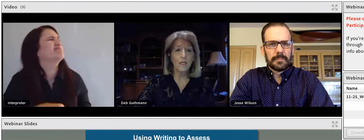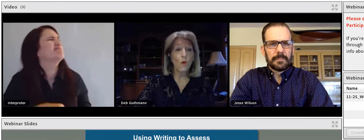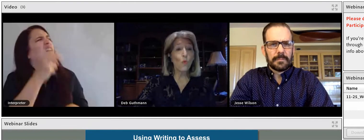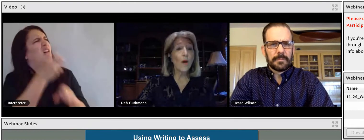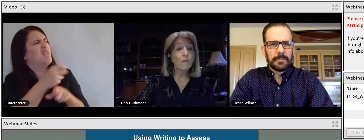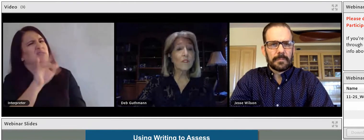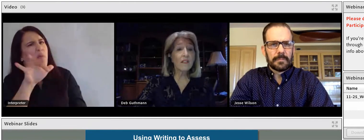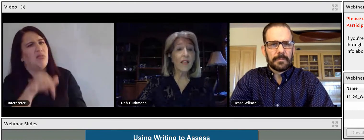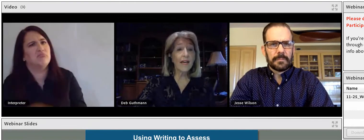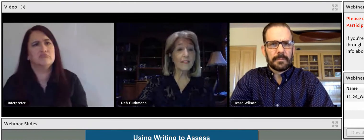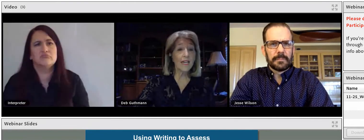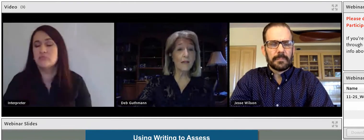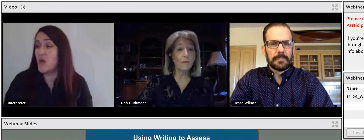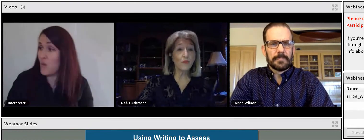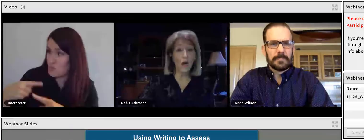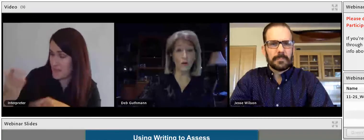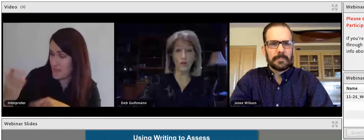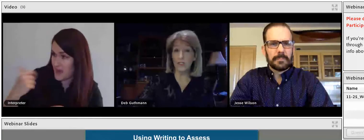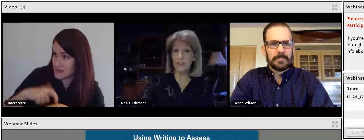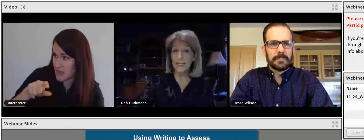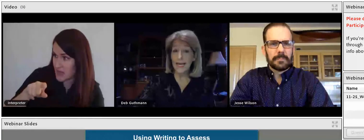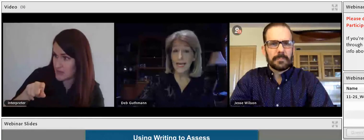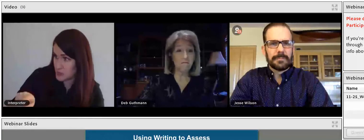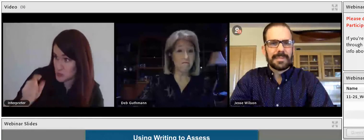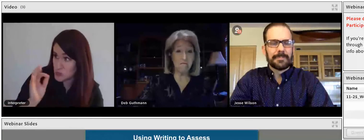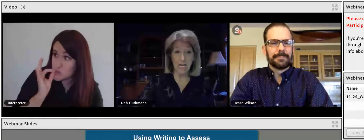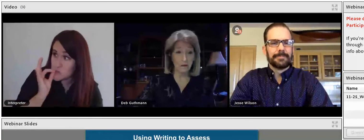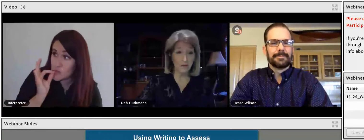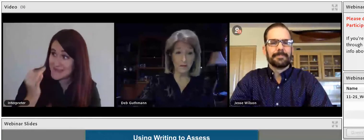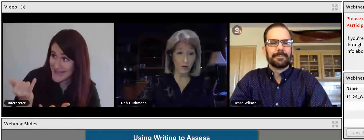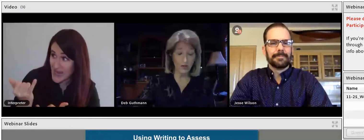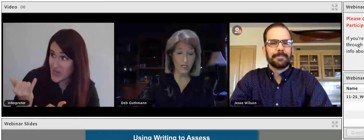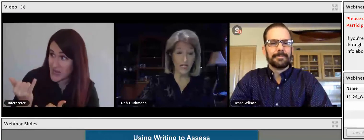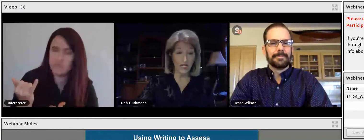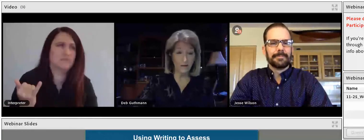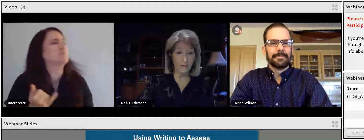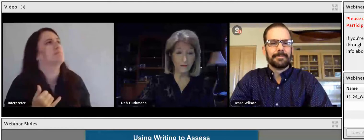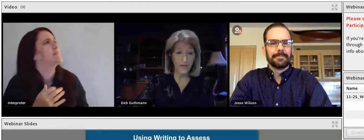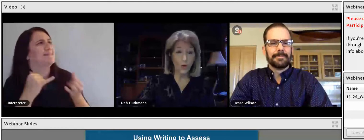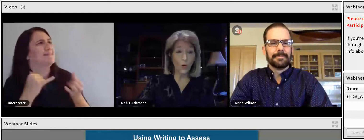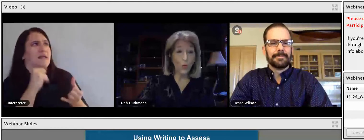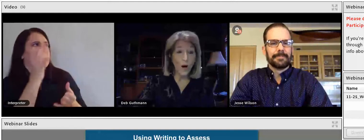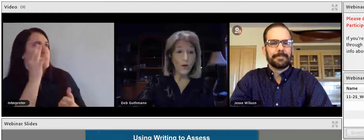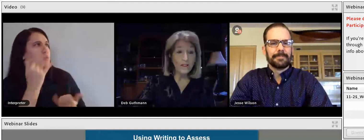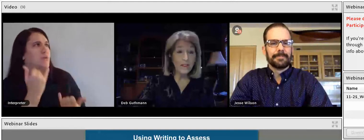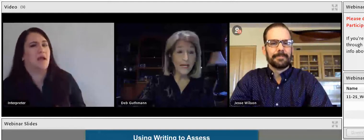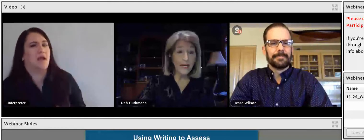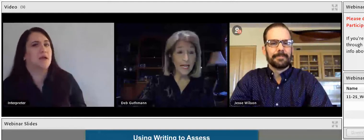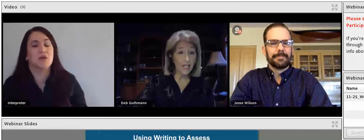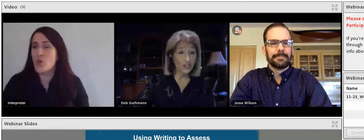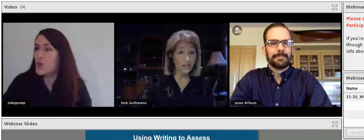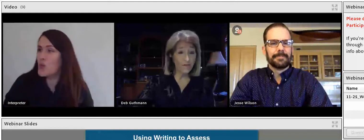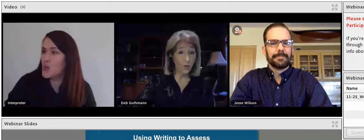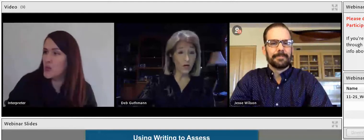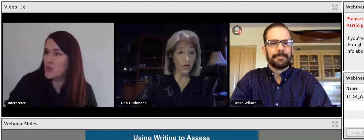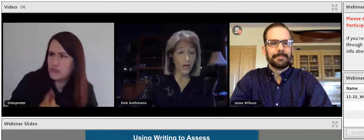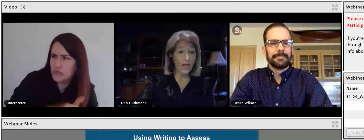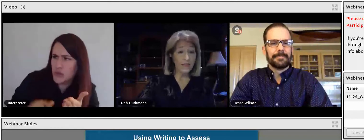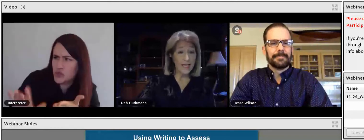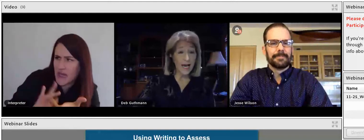spell. When was the last time you smoked? Today? I don't smoke today. What was the